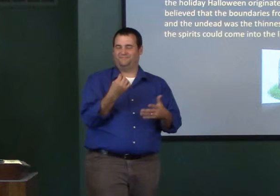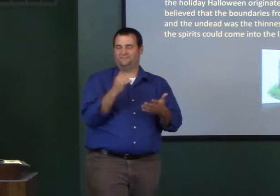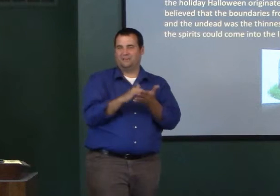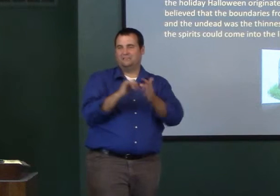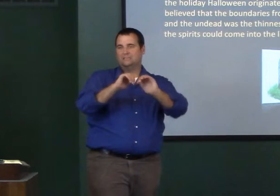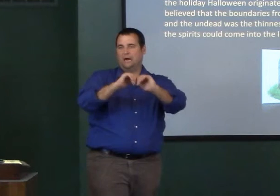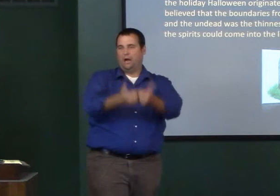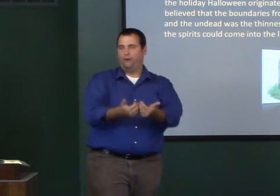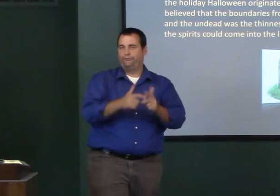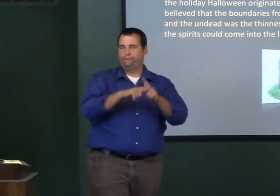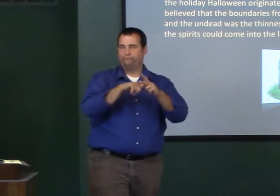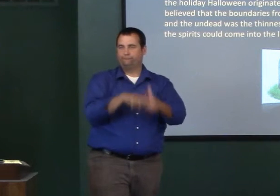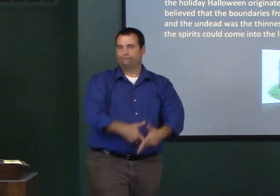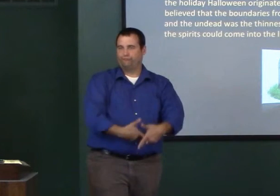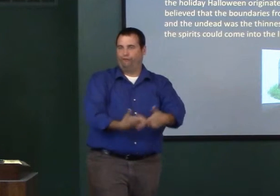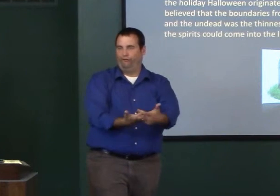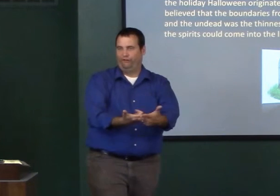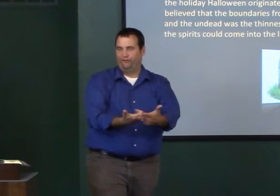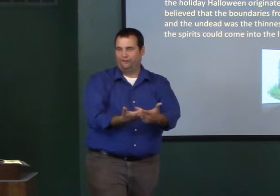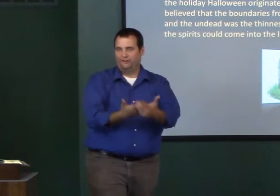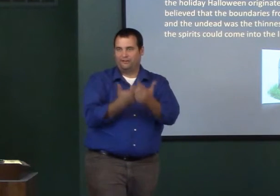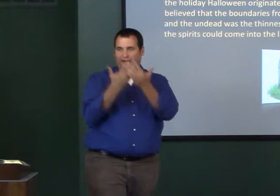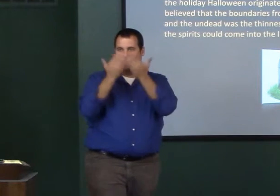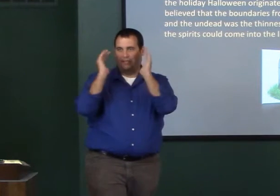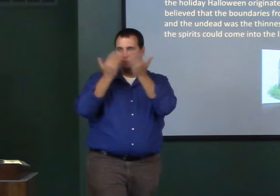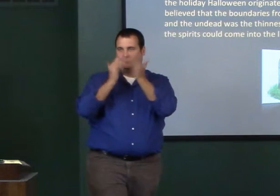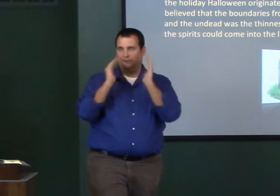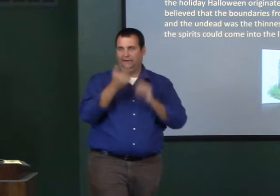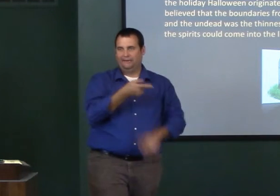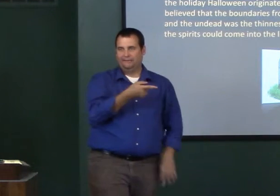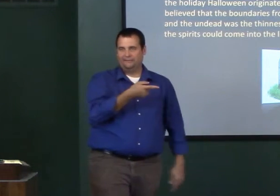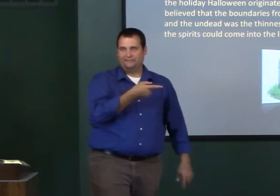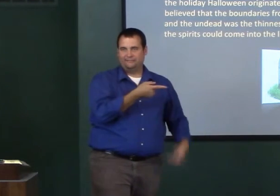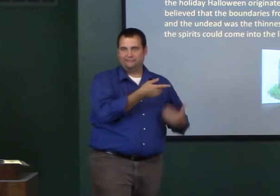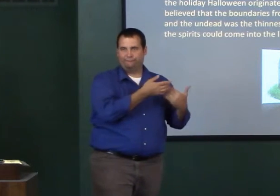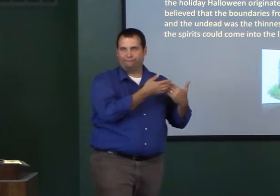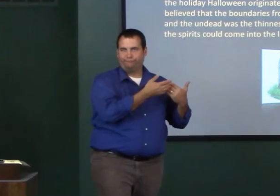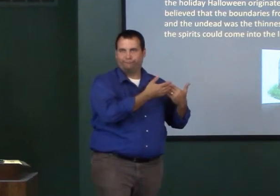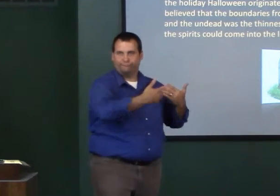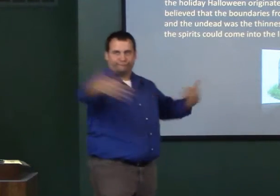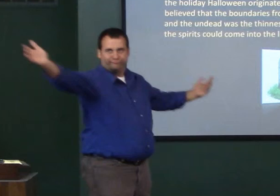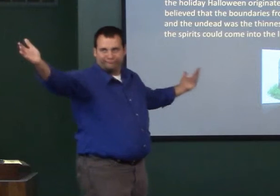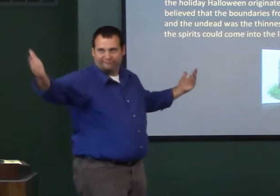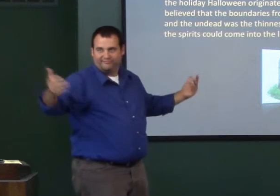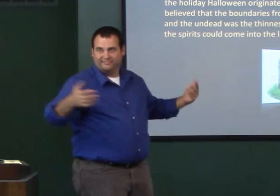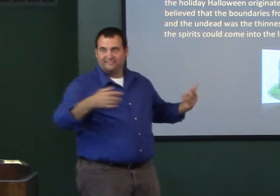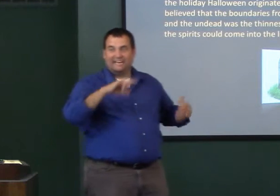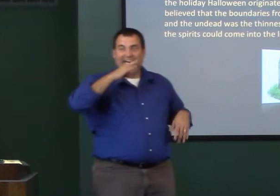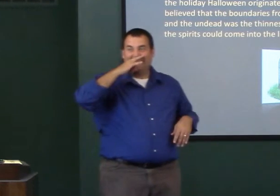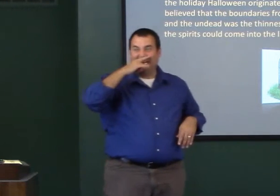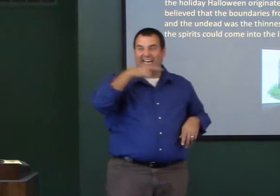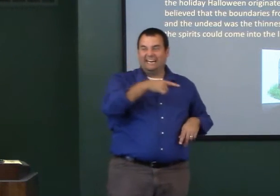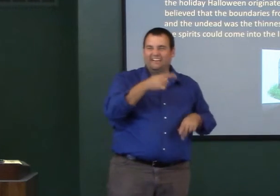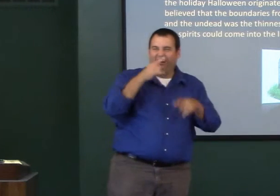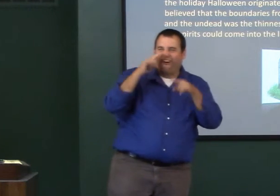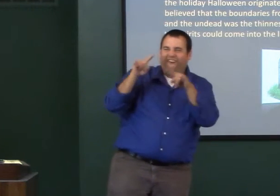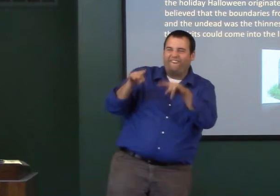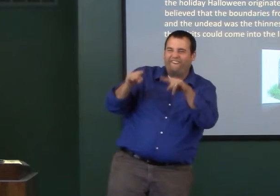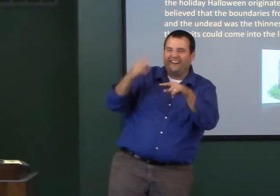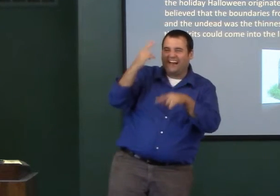So the group that died, that is how Halloween started there. You know, and from then on, the kids